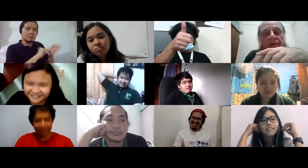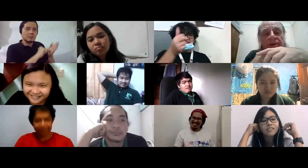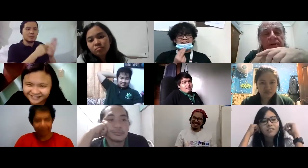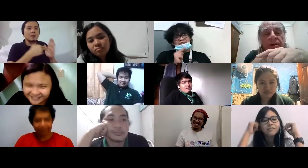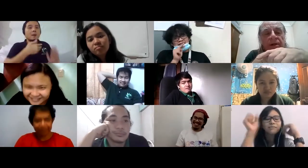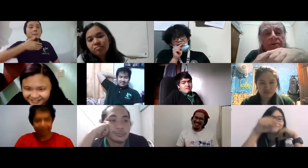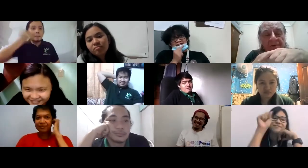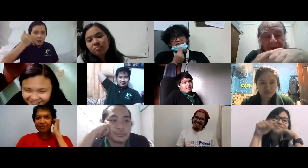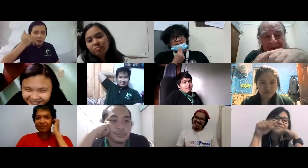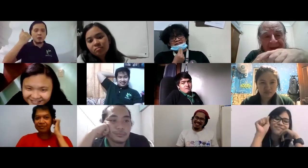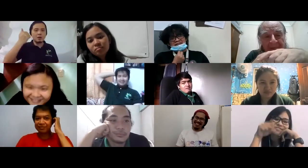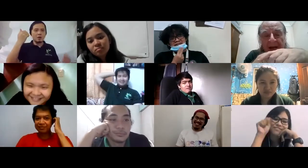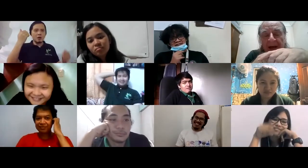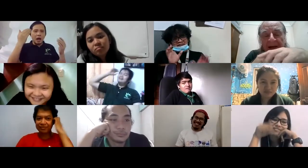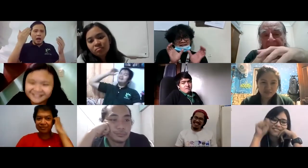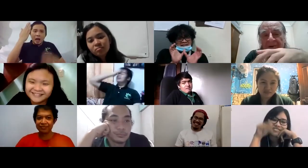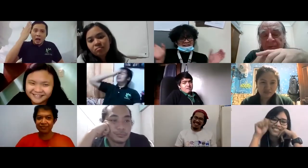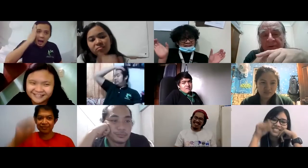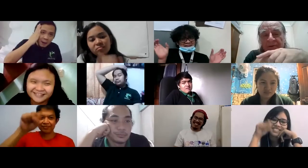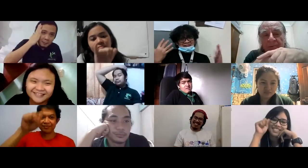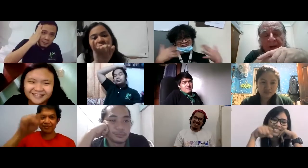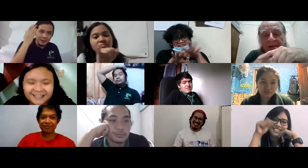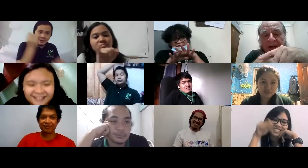people in Philippines, not me.